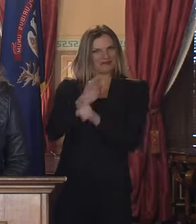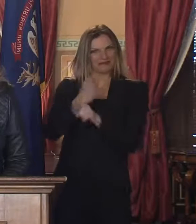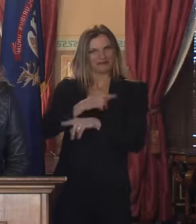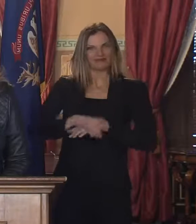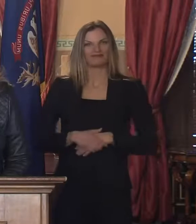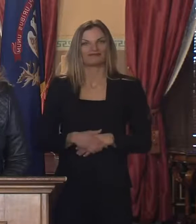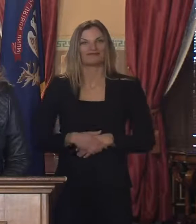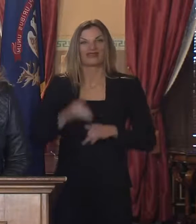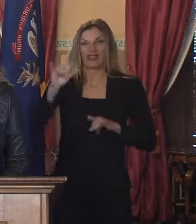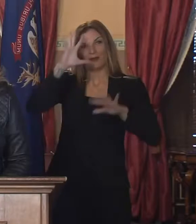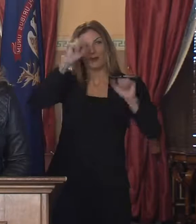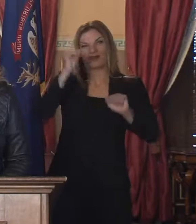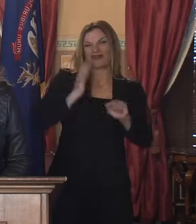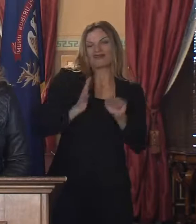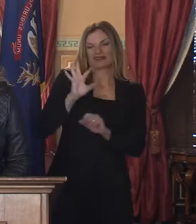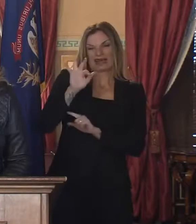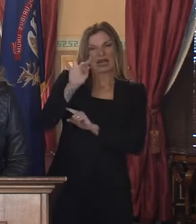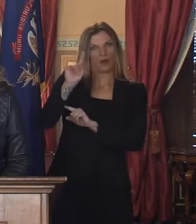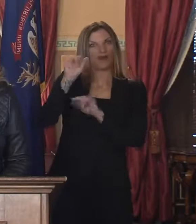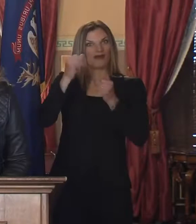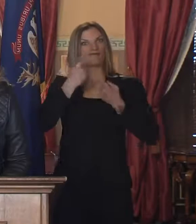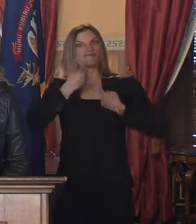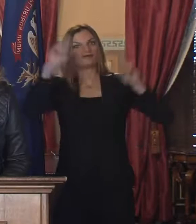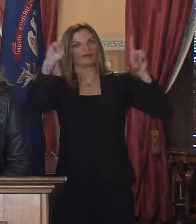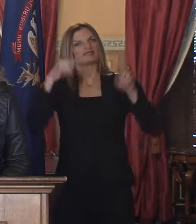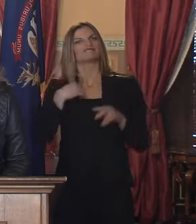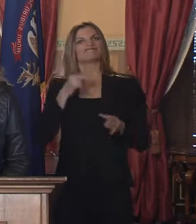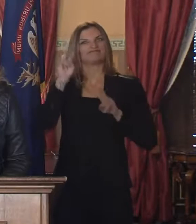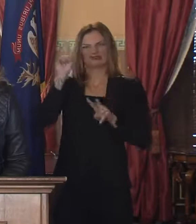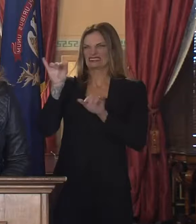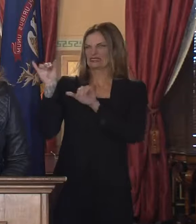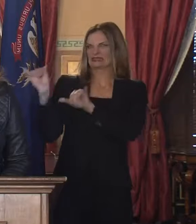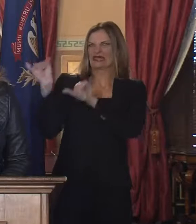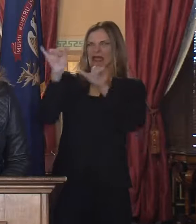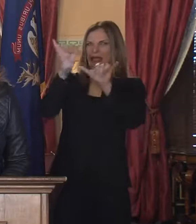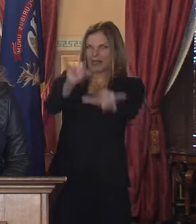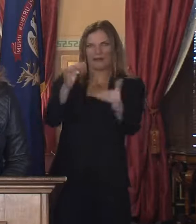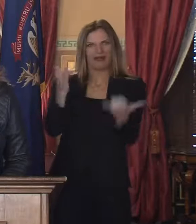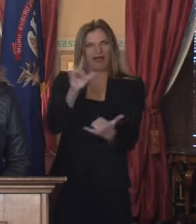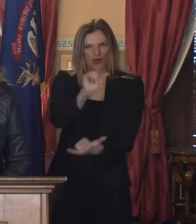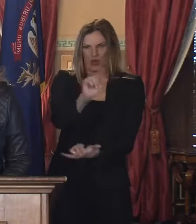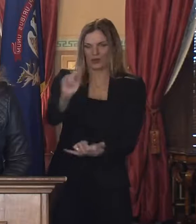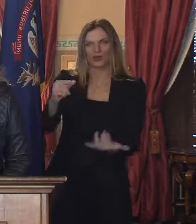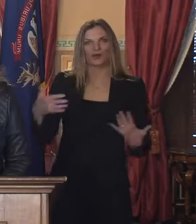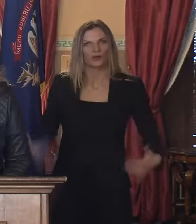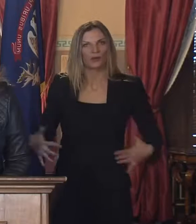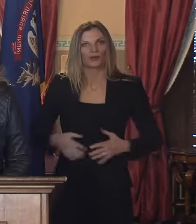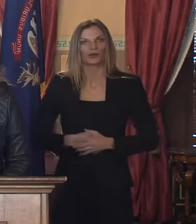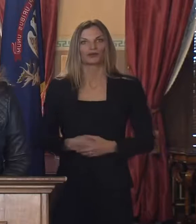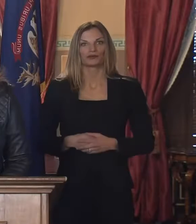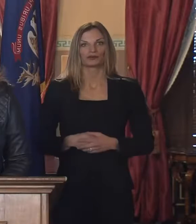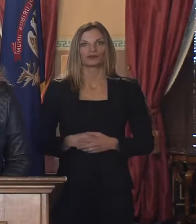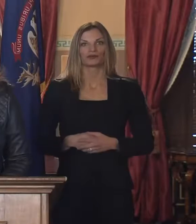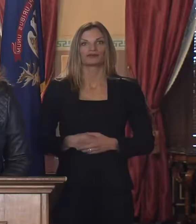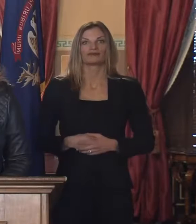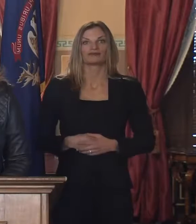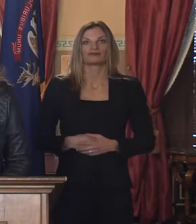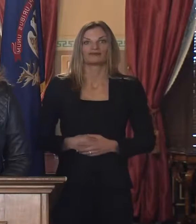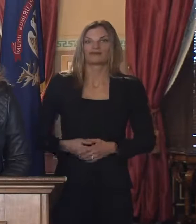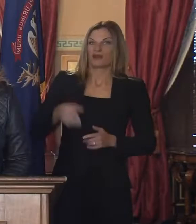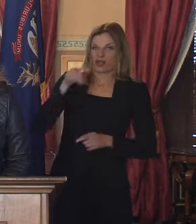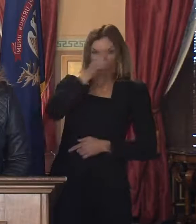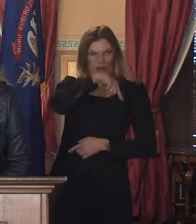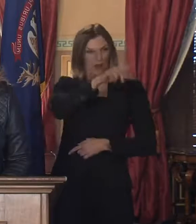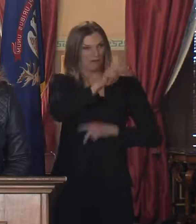who still adhere to senseless racism and religious prejudice. You are the ones who are out of step with our society,